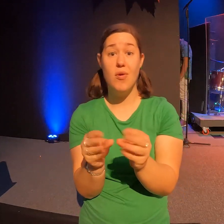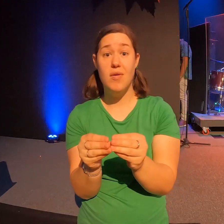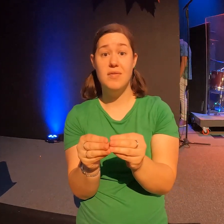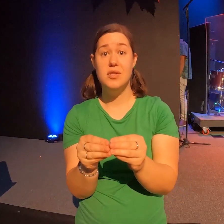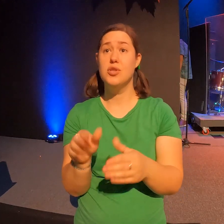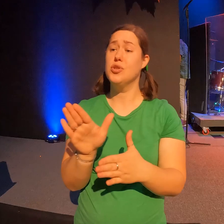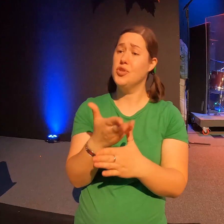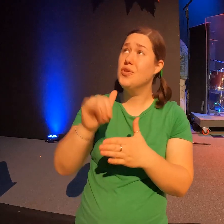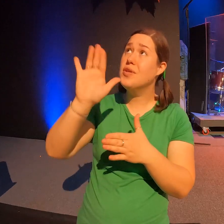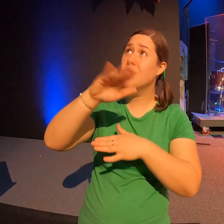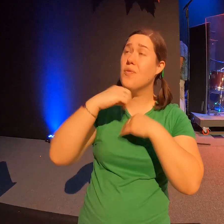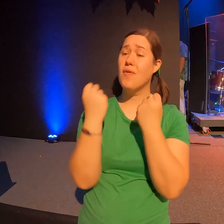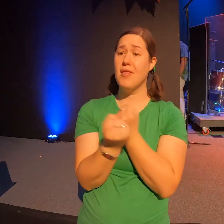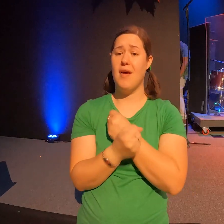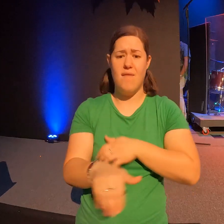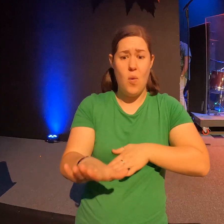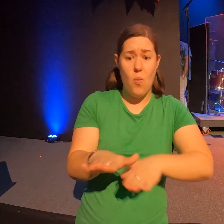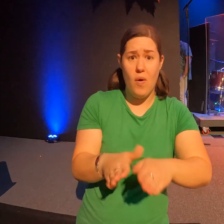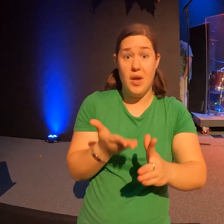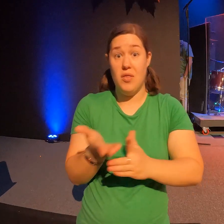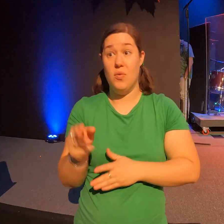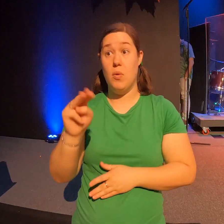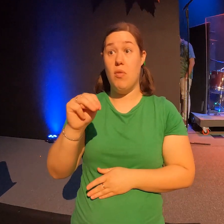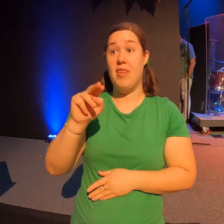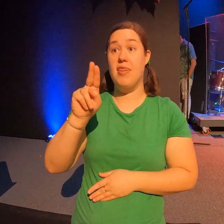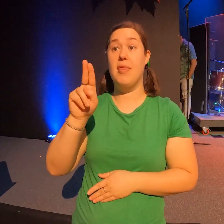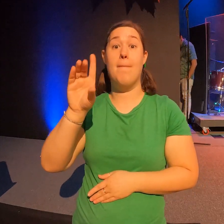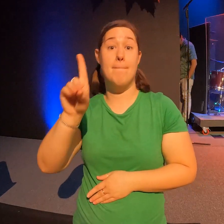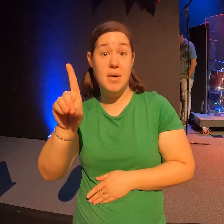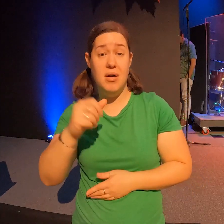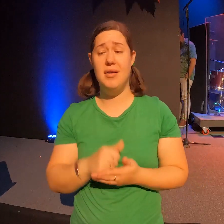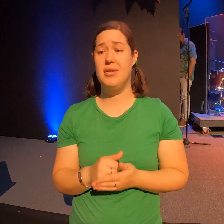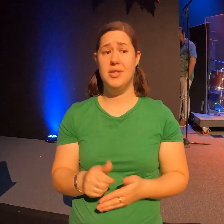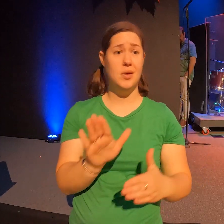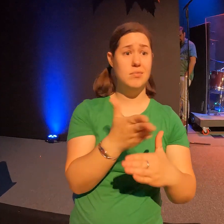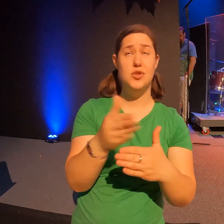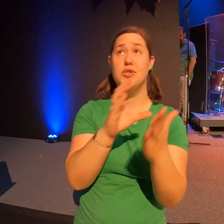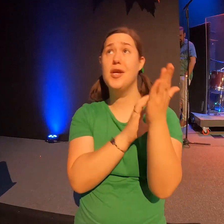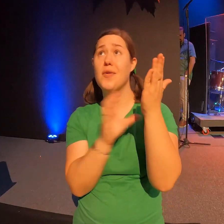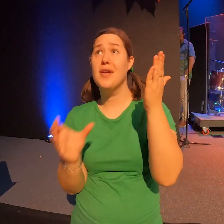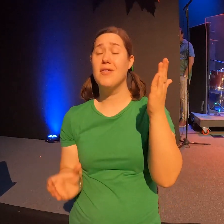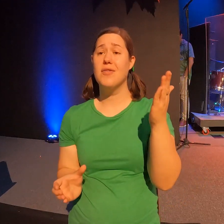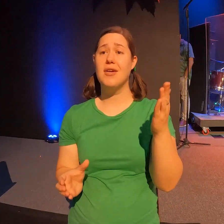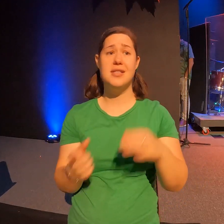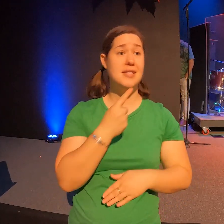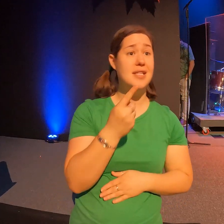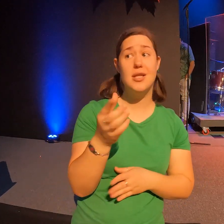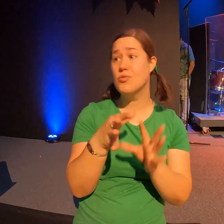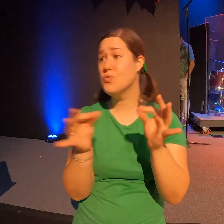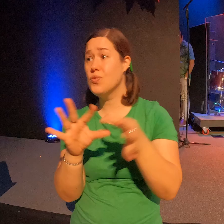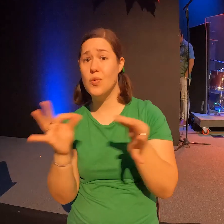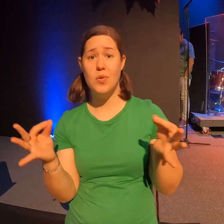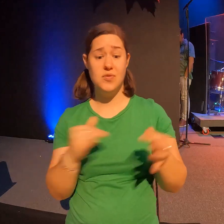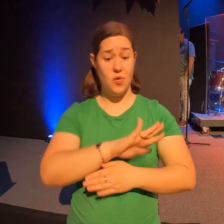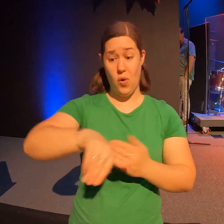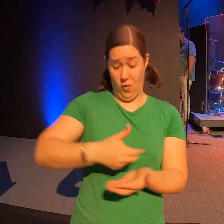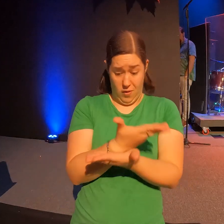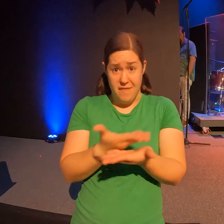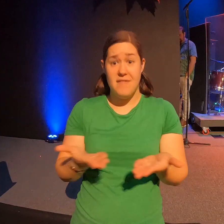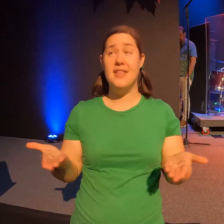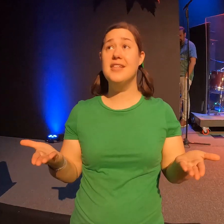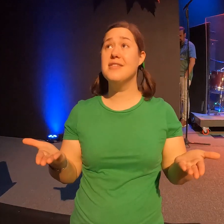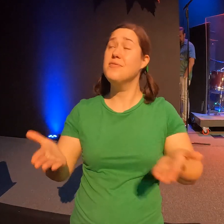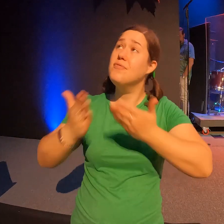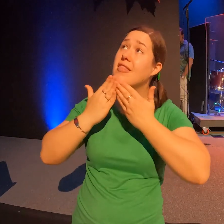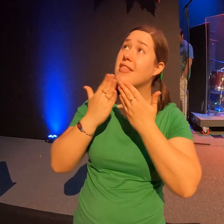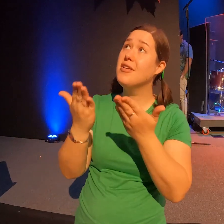in the mud, hearing the cries, sharing stories. For all of this, we give you thanks. And so in whatever storm